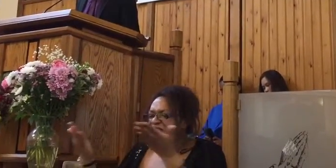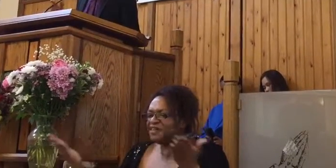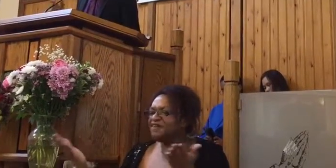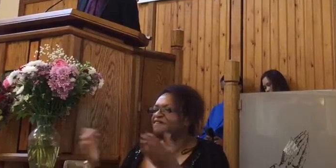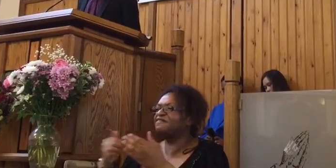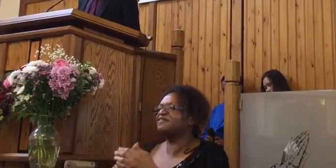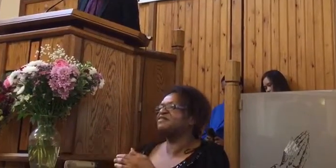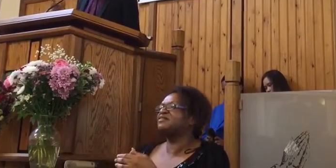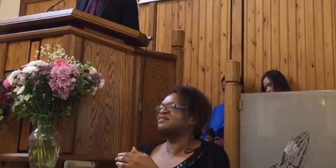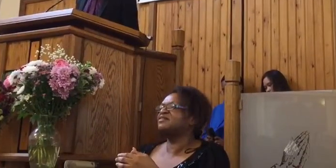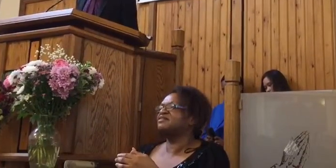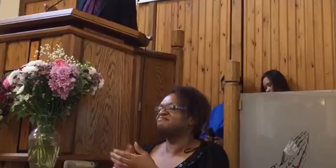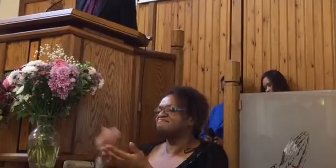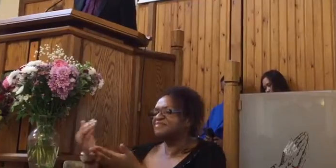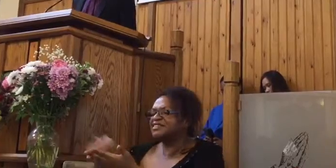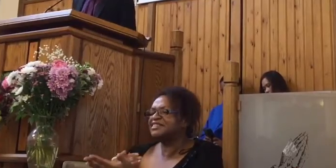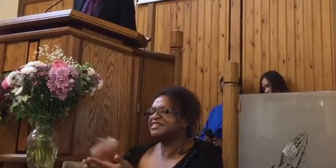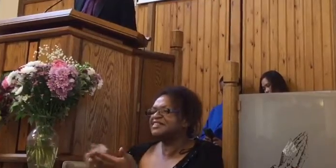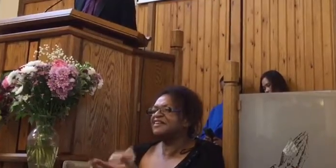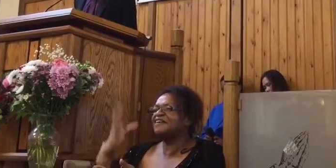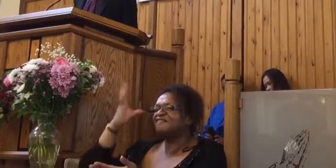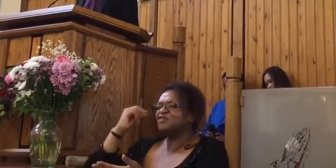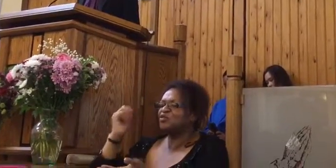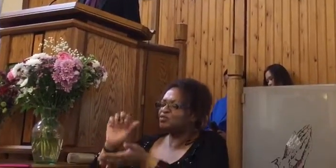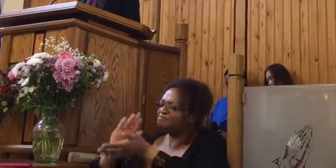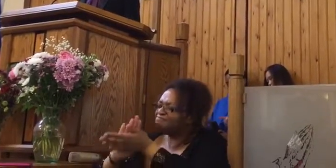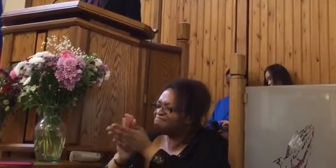may save souls from ruin?